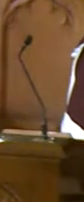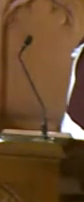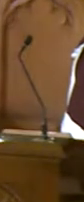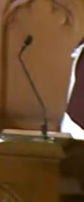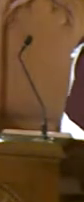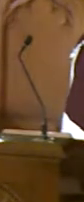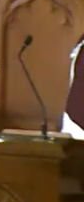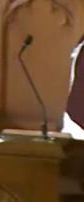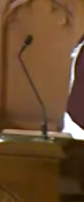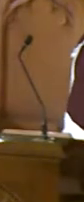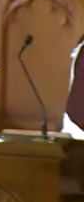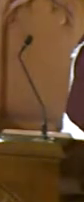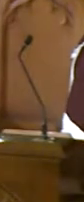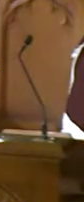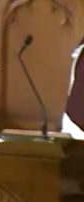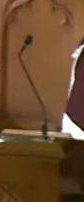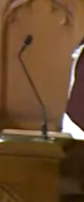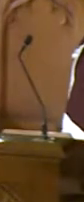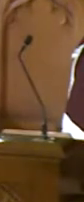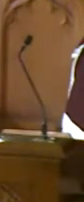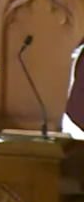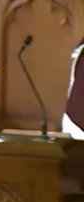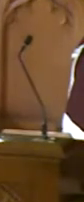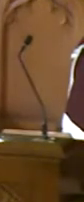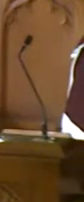Naileen Kayla Balgobin.